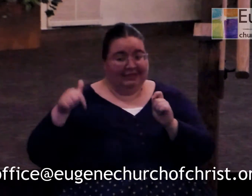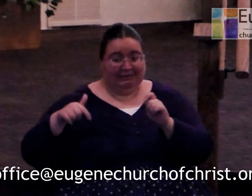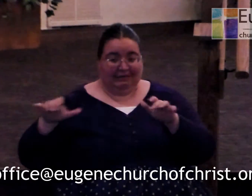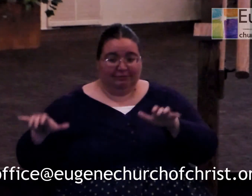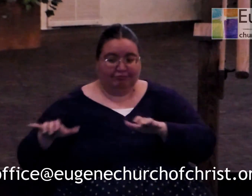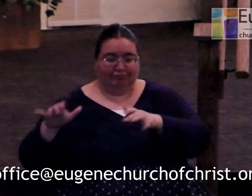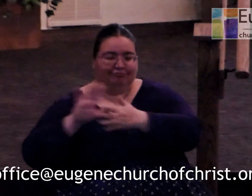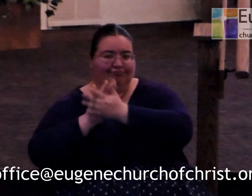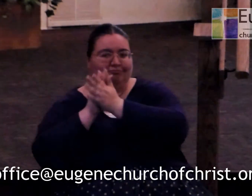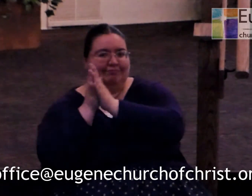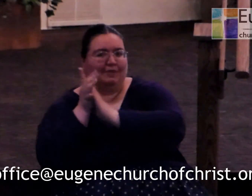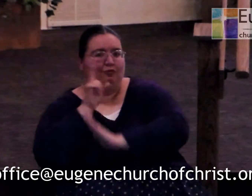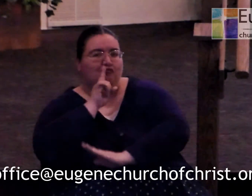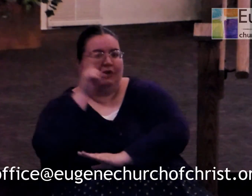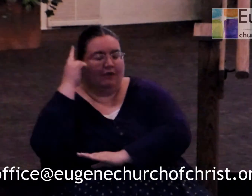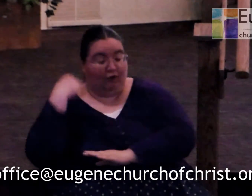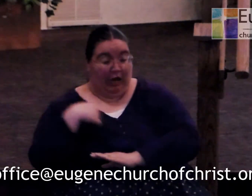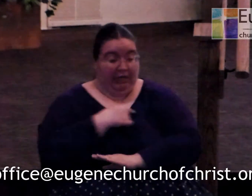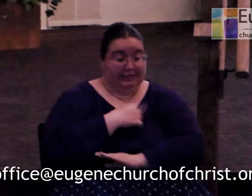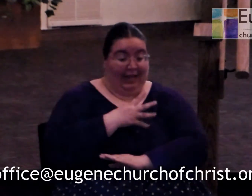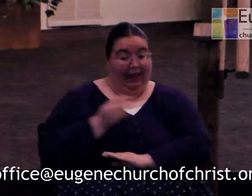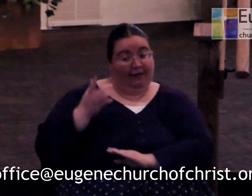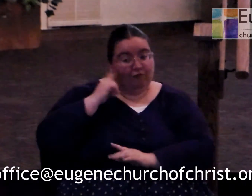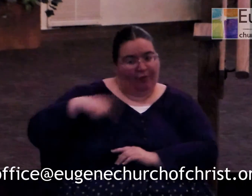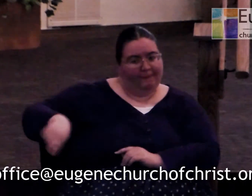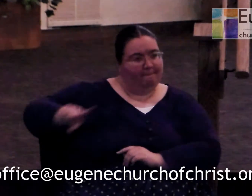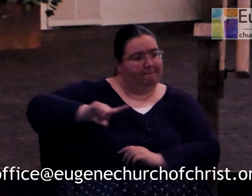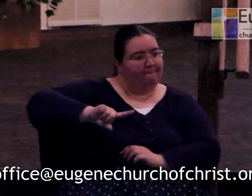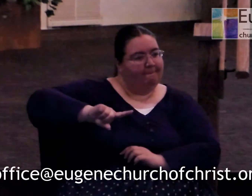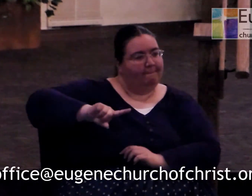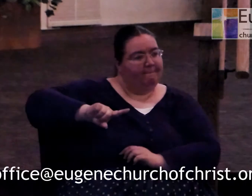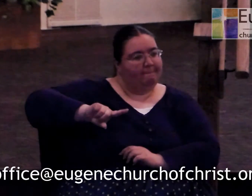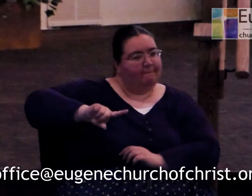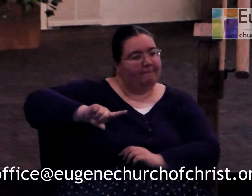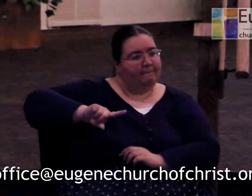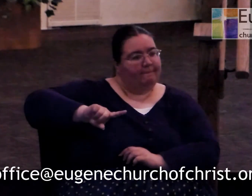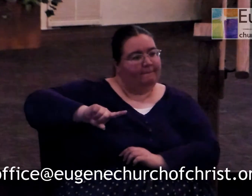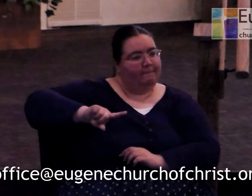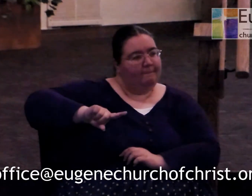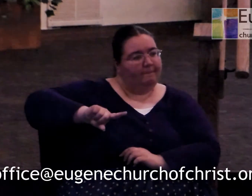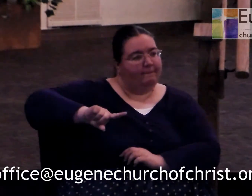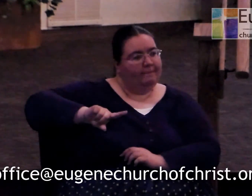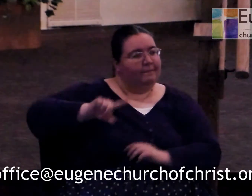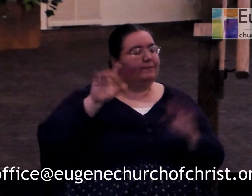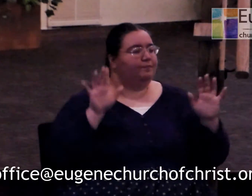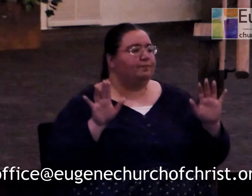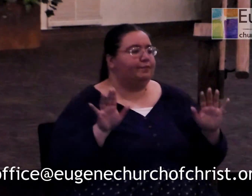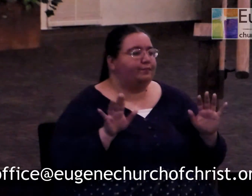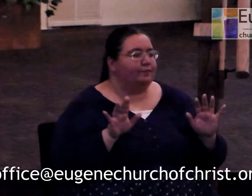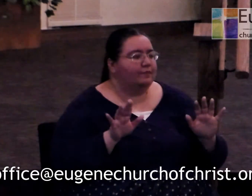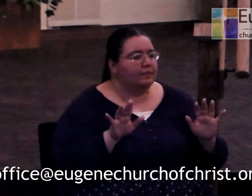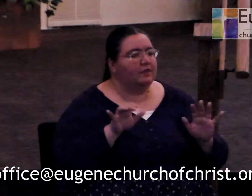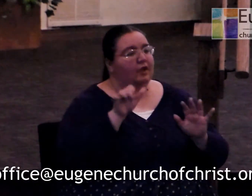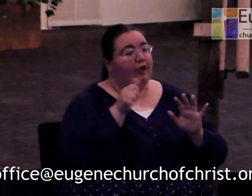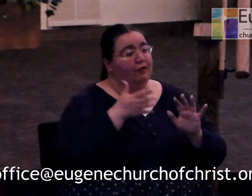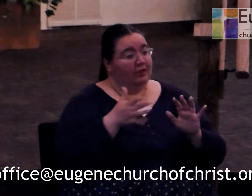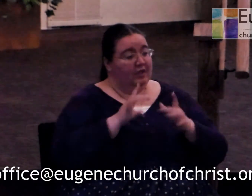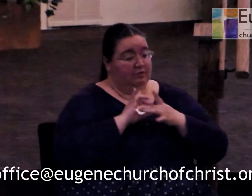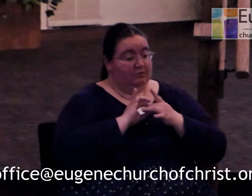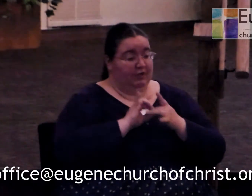their lives. Now, the other piece of prepare yourself is, a lot of us are not scholars of this. You know little